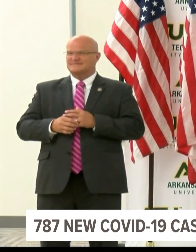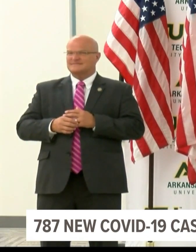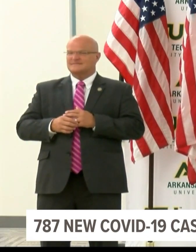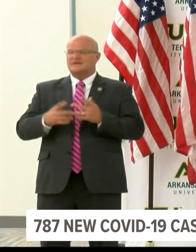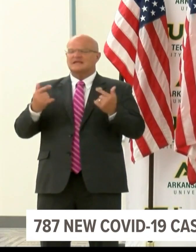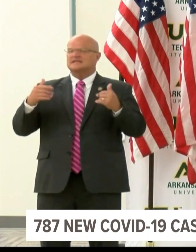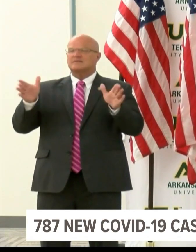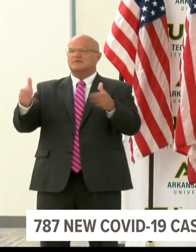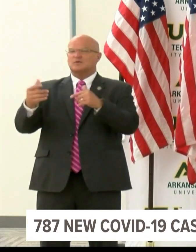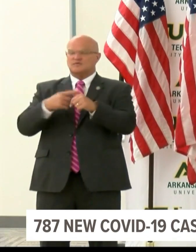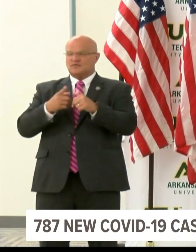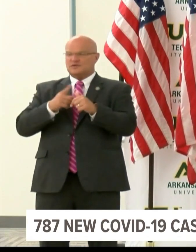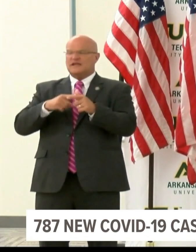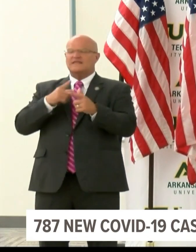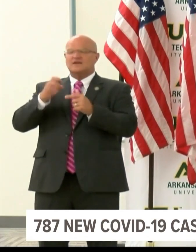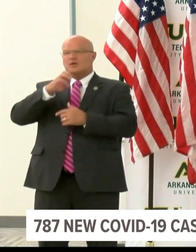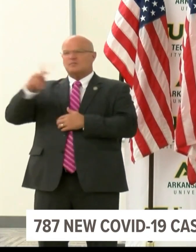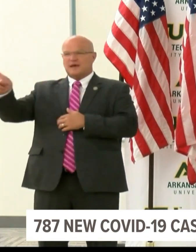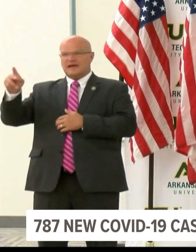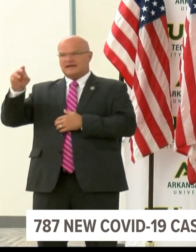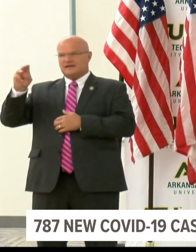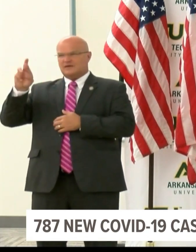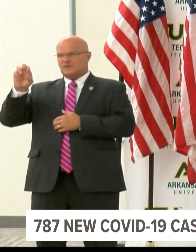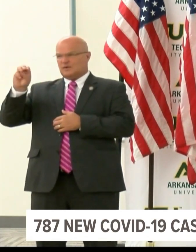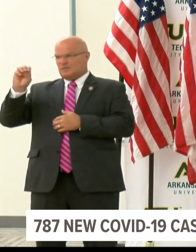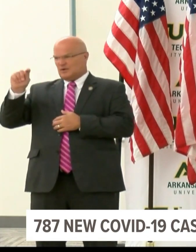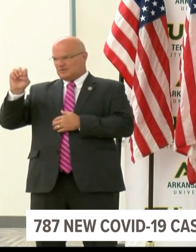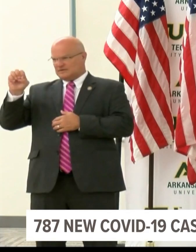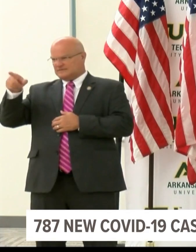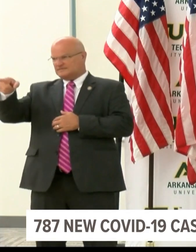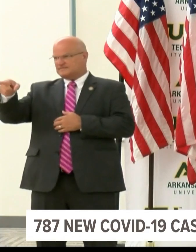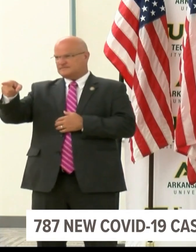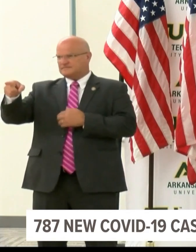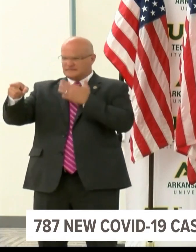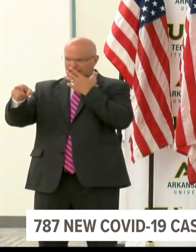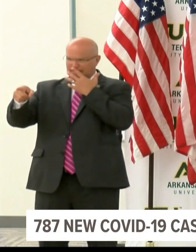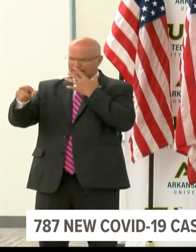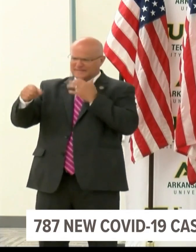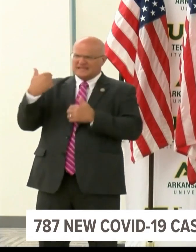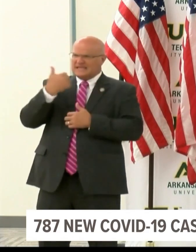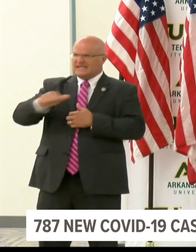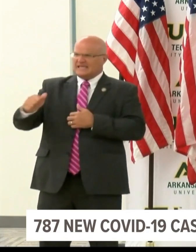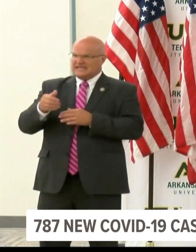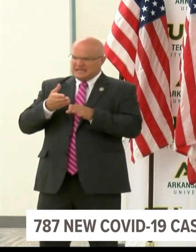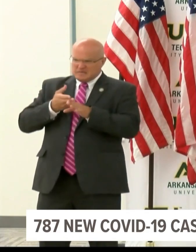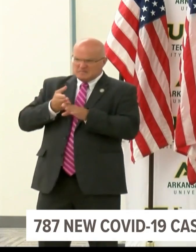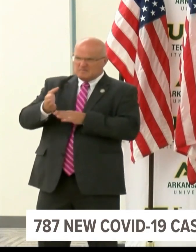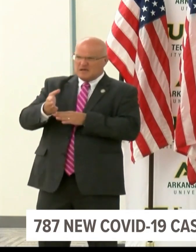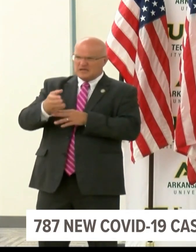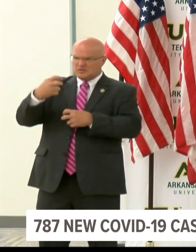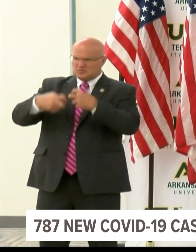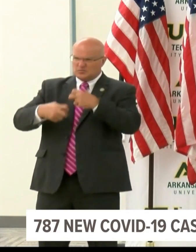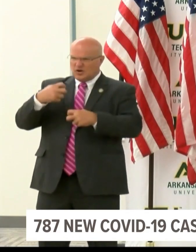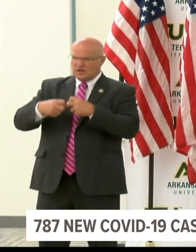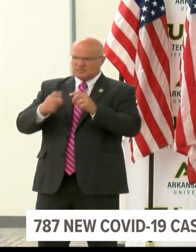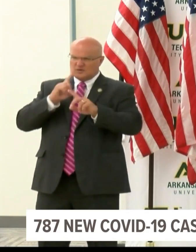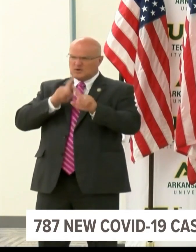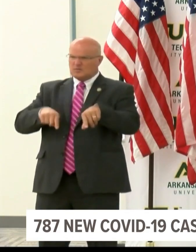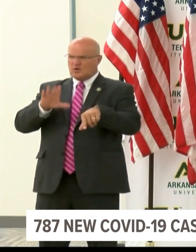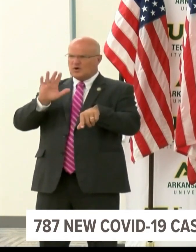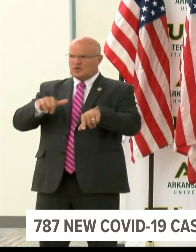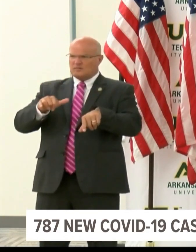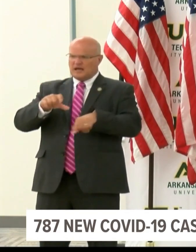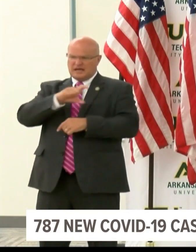Let's come to the room first, and we'll go back remotely in the room. Yes. Yes, Governor, have there been any major problems reported by